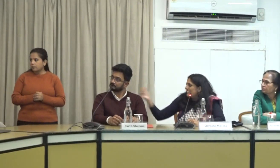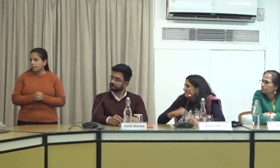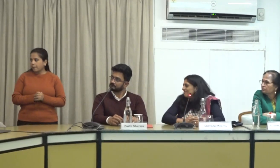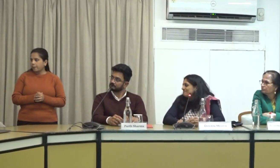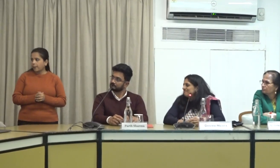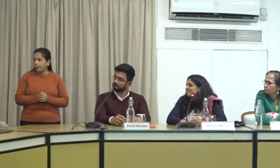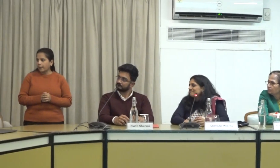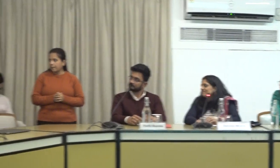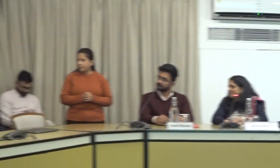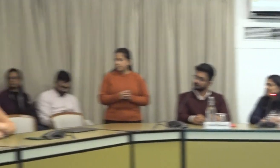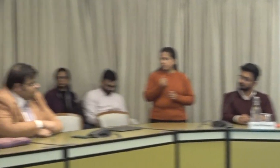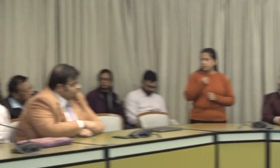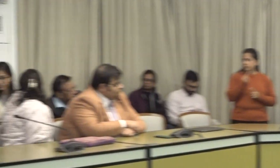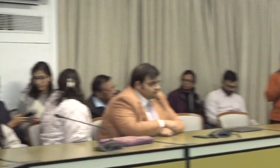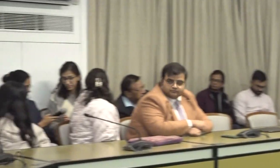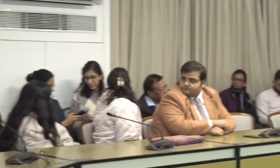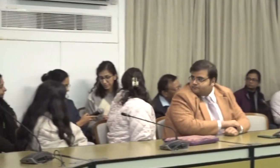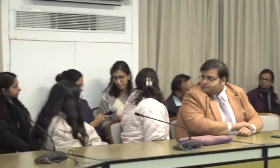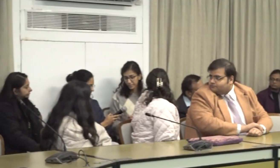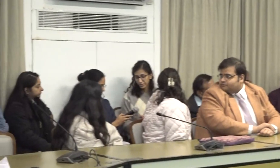Here and then.